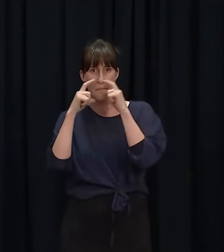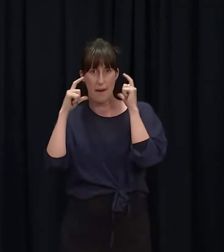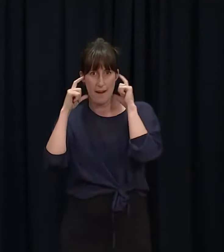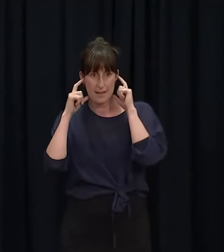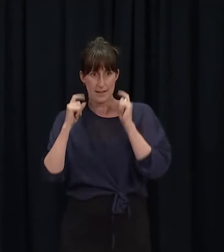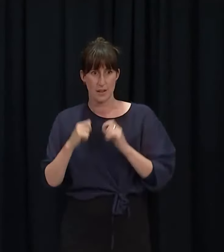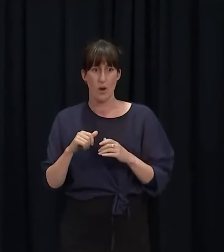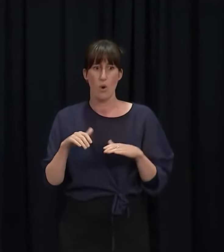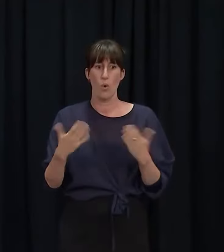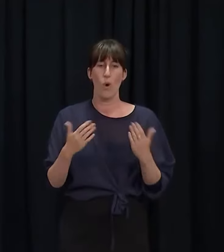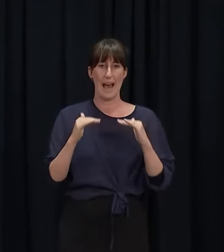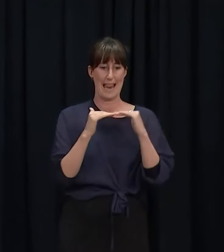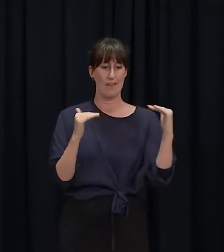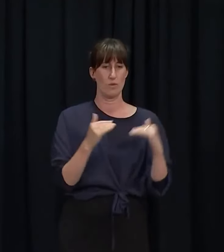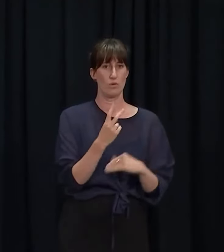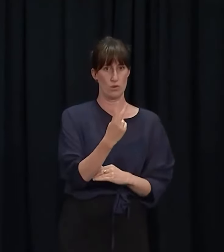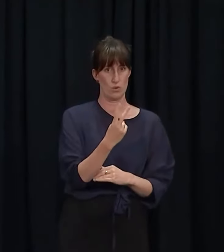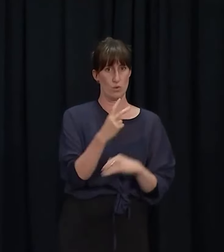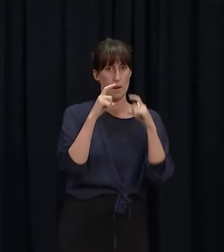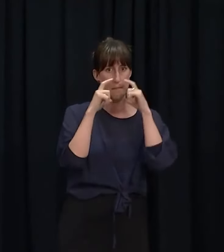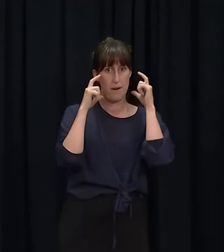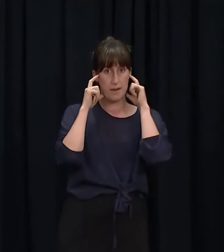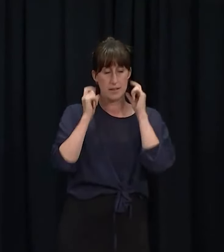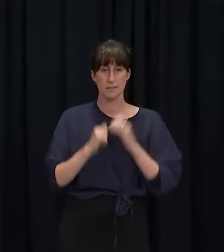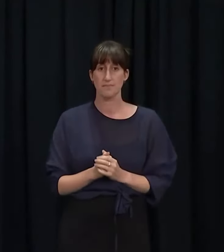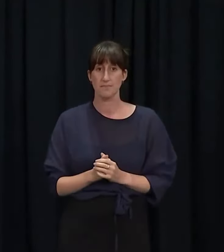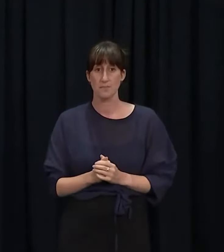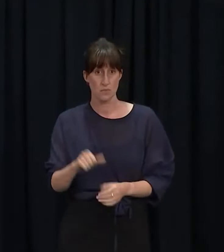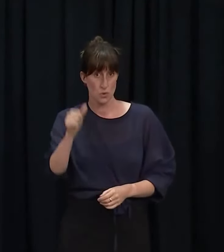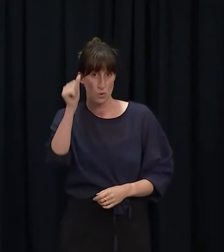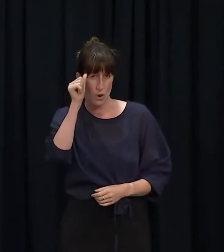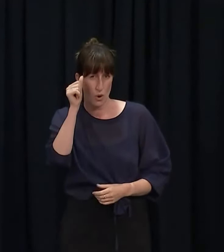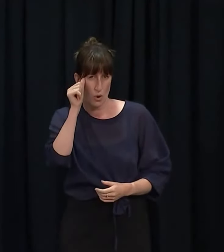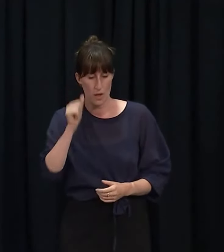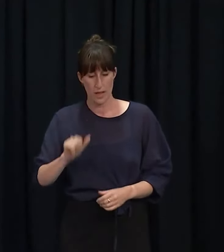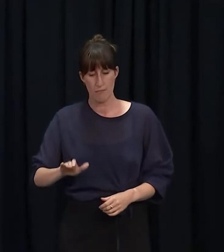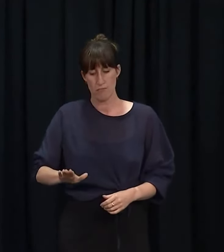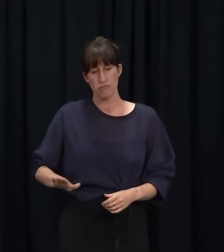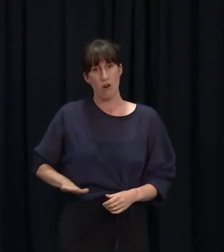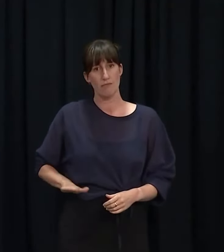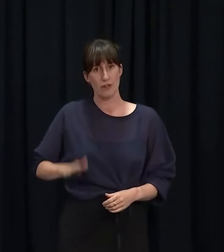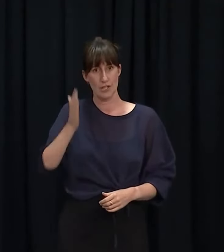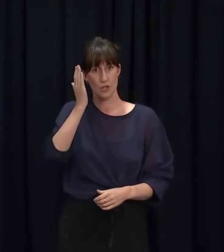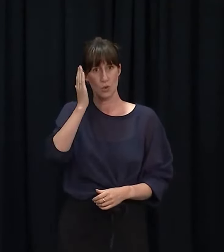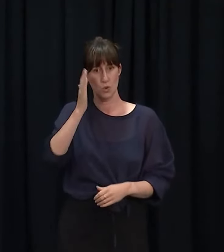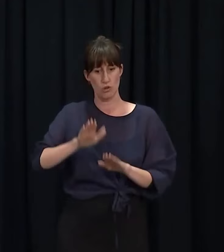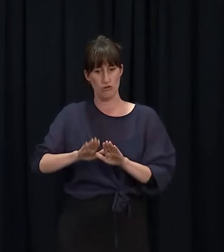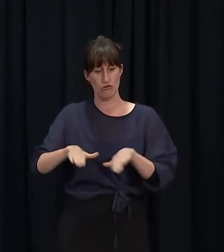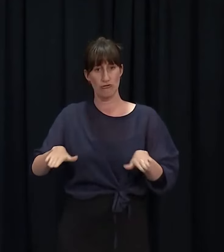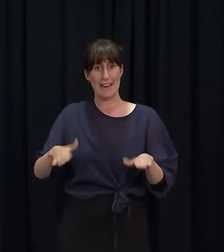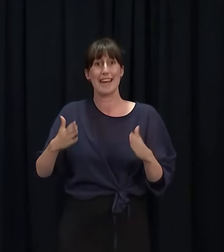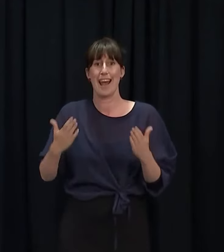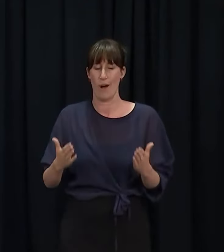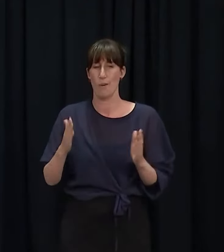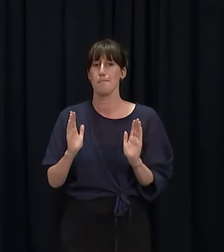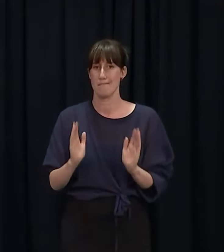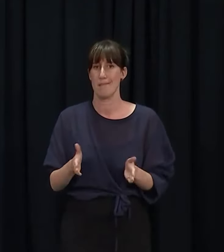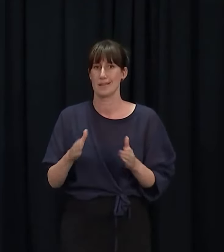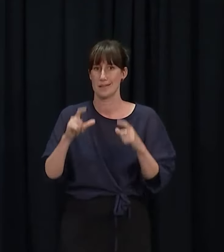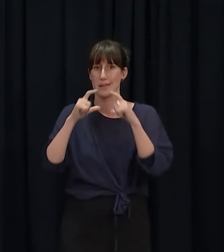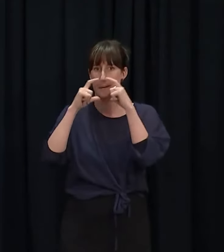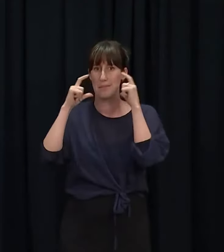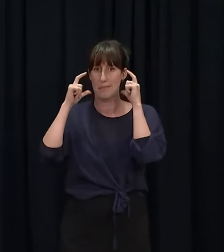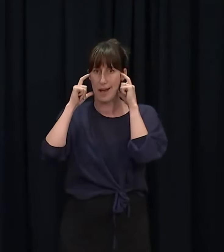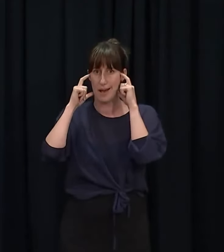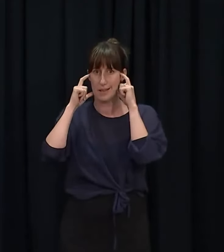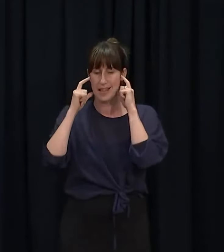year 4 and up are already required to wear a mask. For consistency, they will now also need to wear a